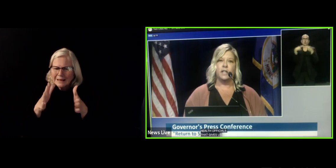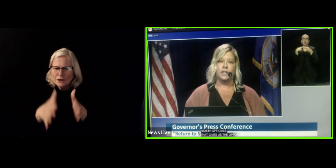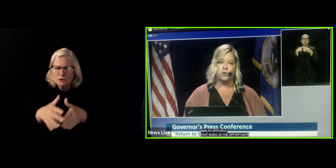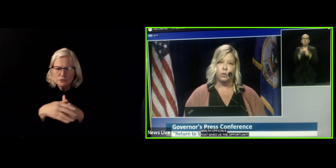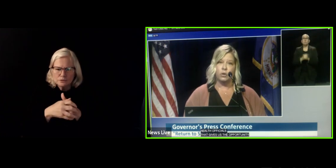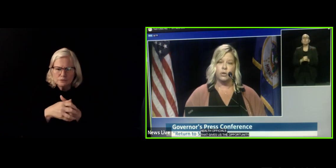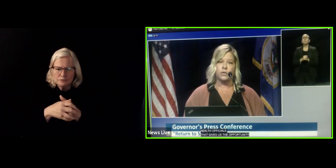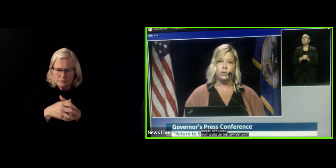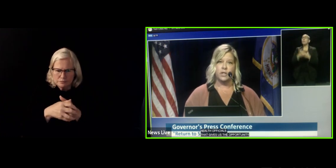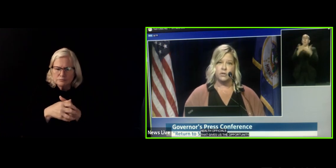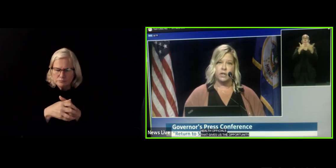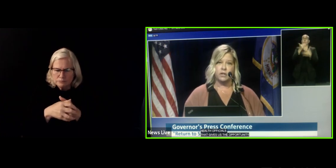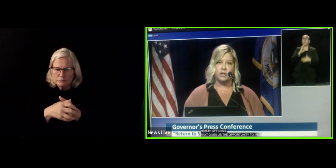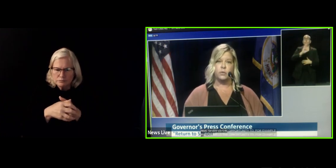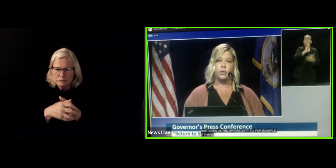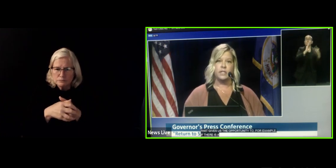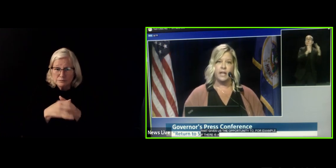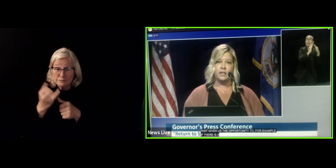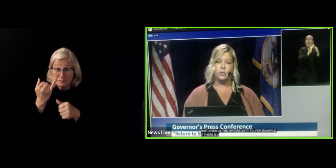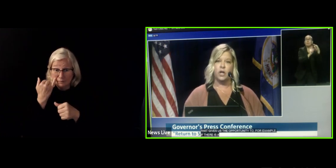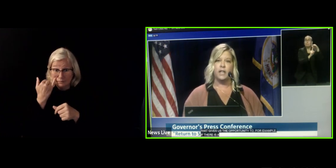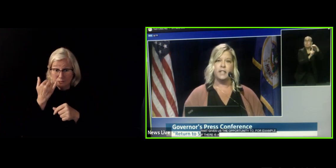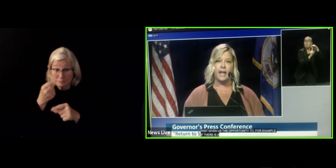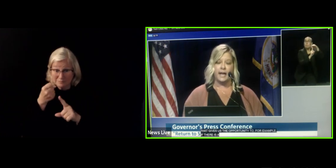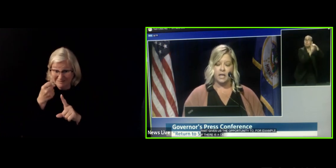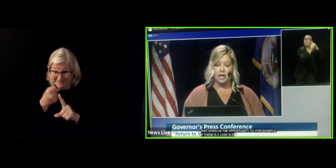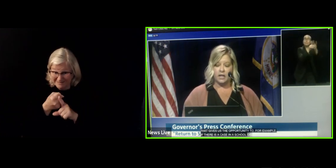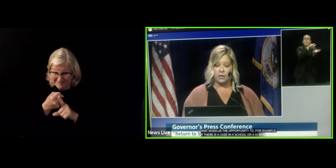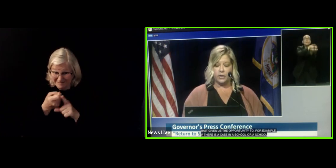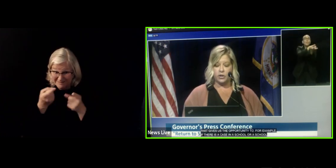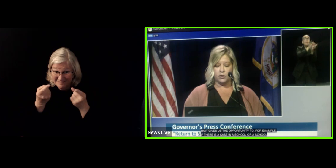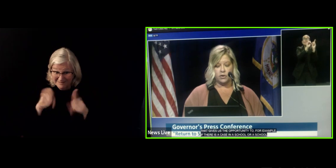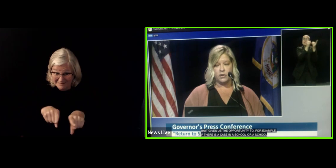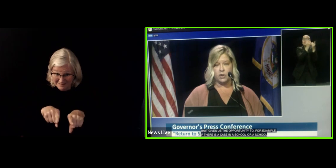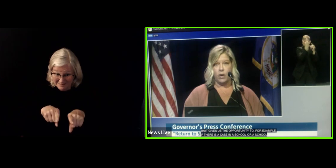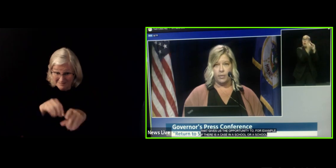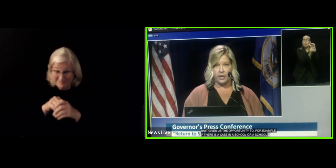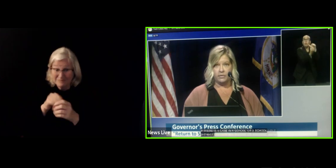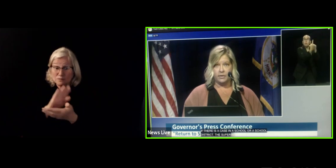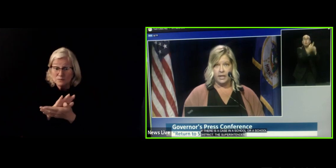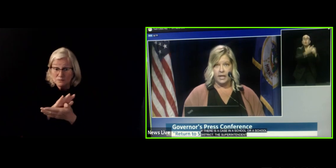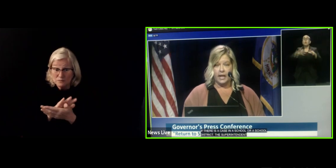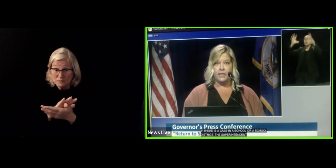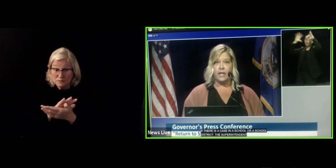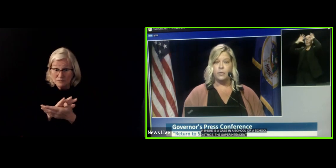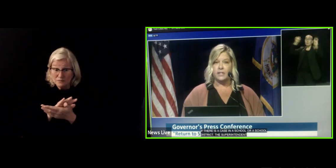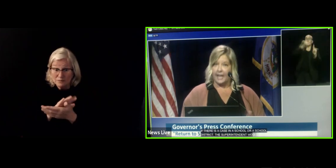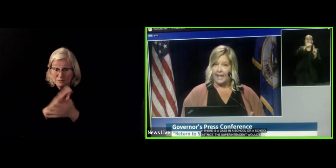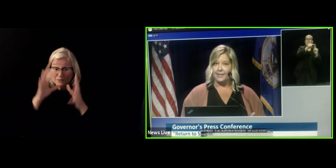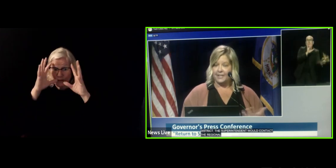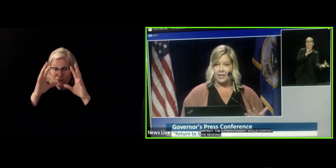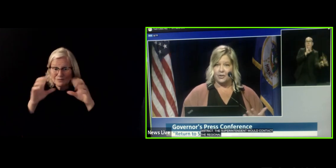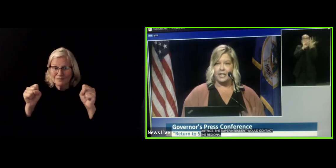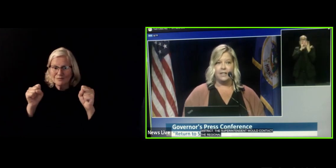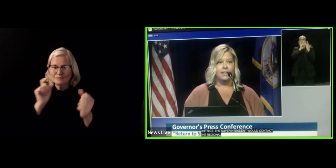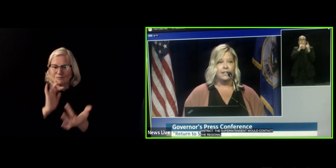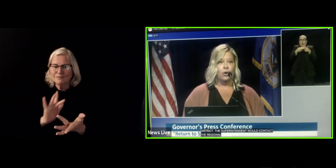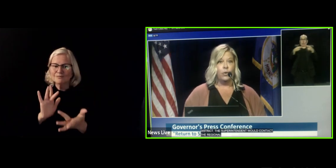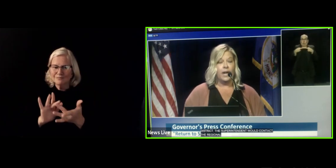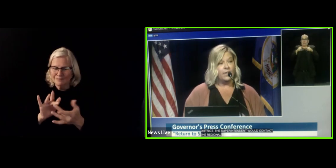in a school or a school district, the superintendent would contact the regional service cooperative, and they would say,